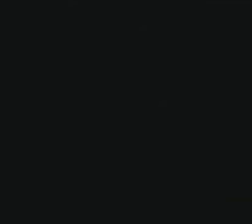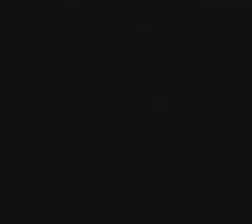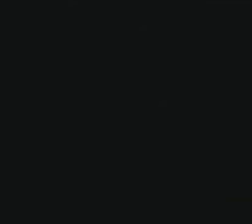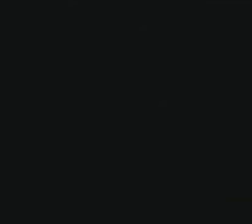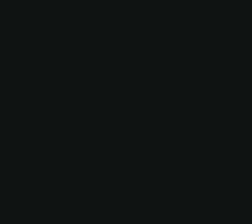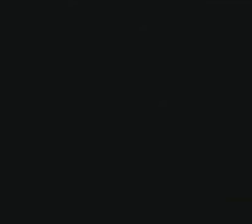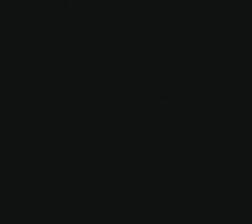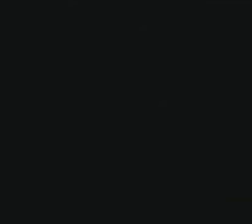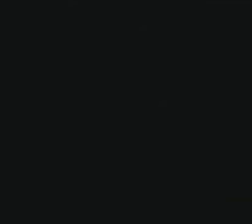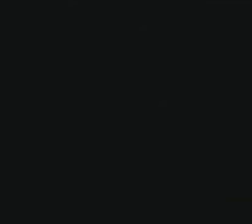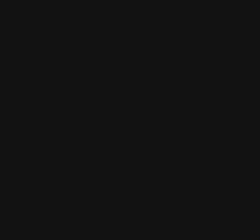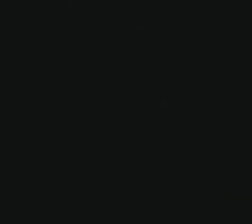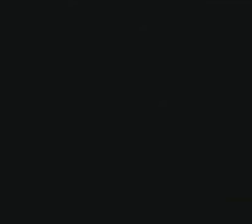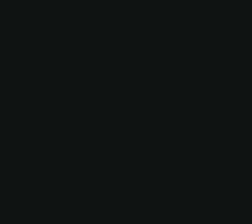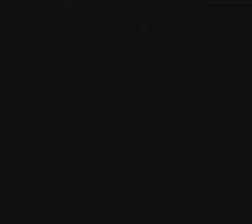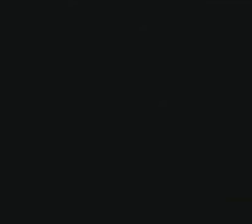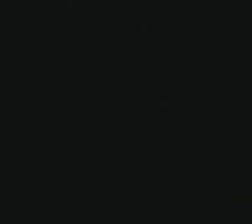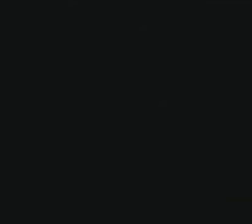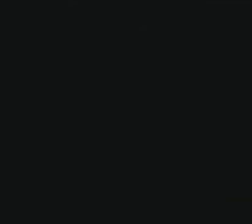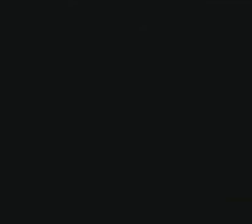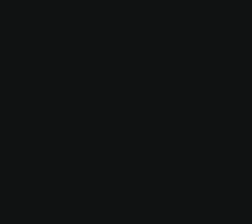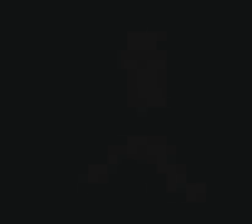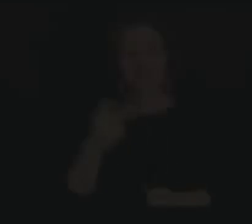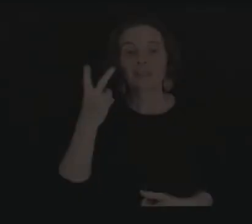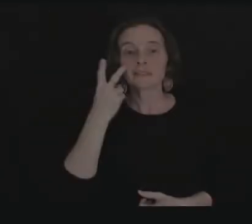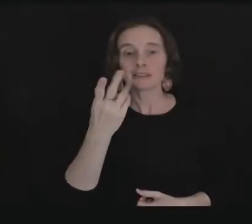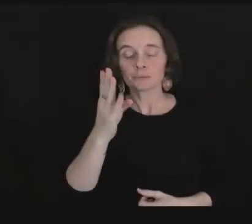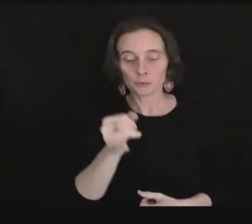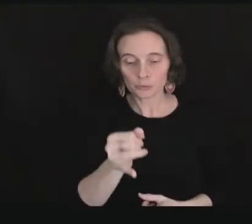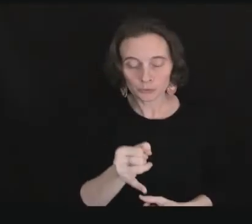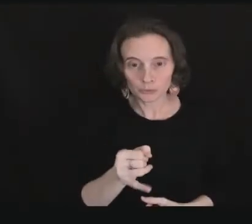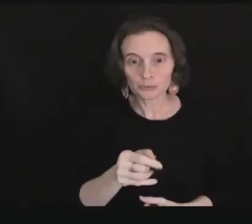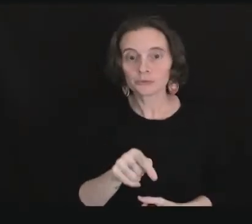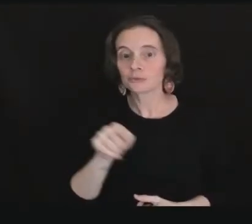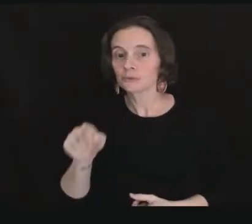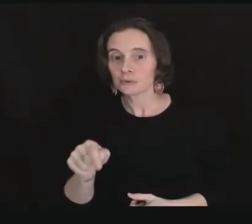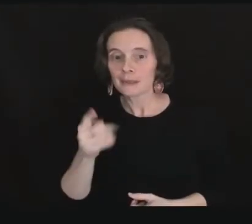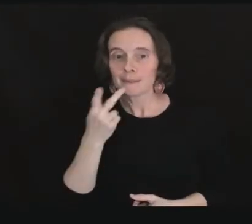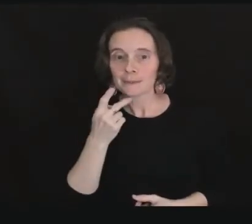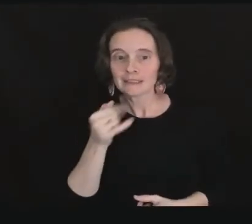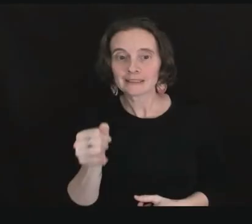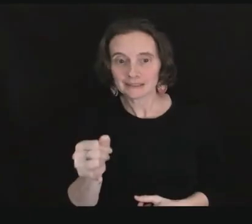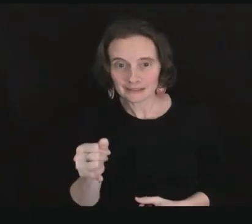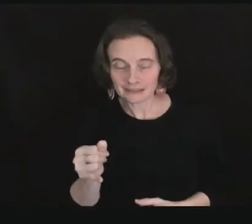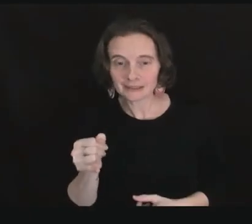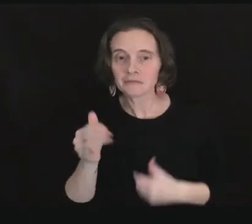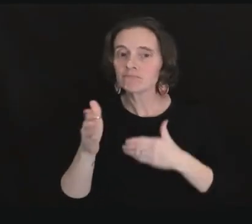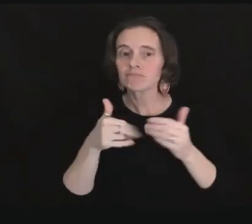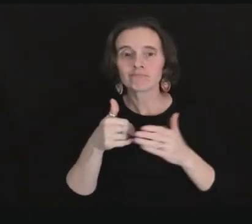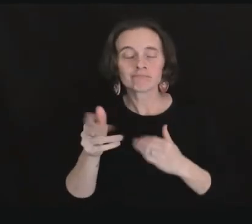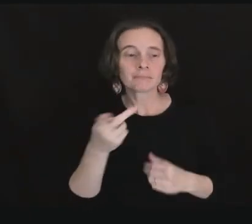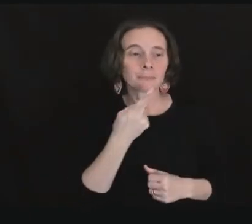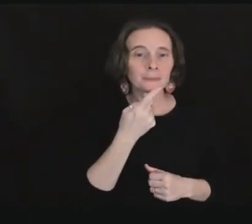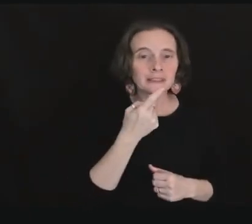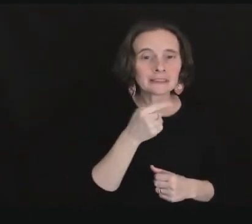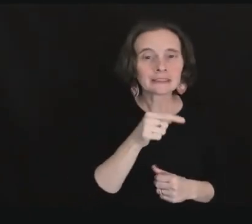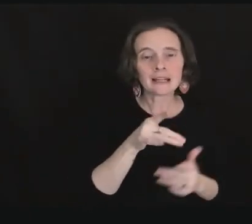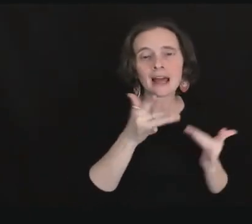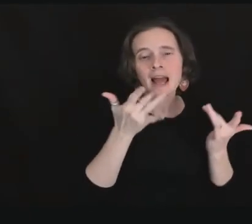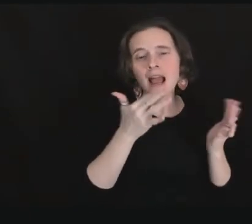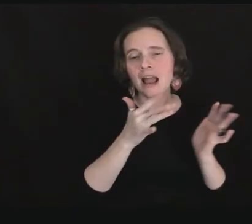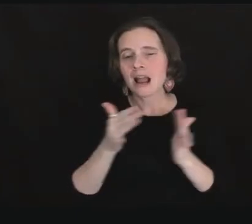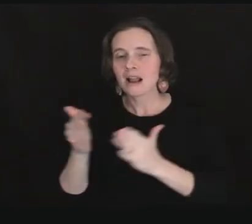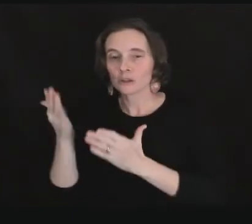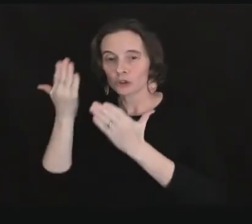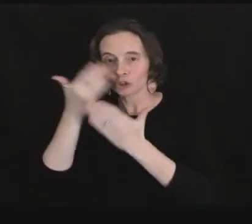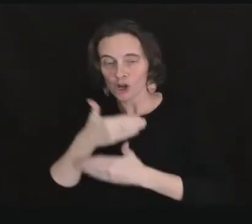line and no pink line. If you have COVID, there will be both a blue line and a pink line near